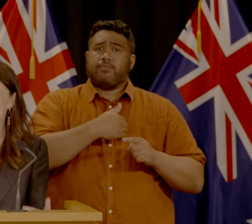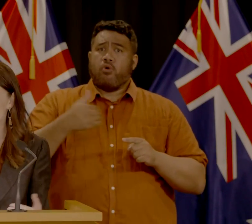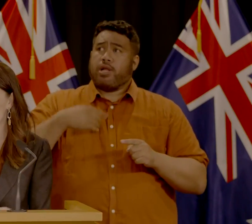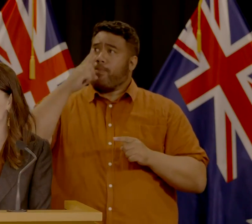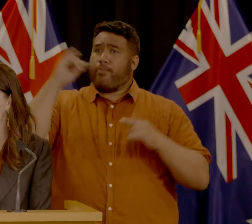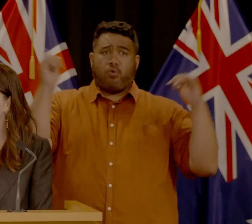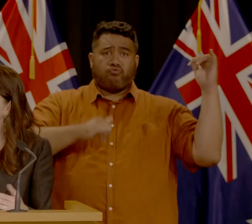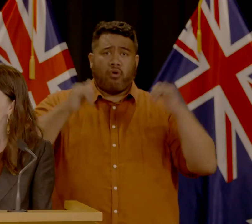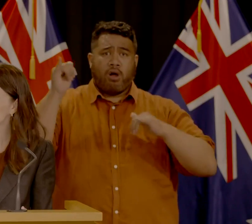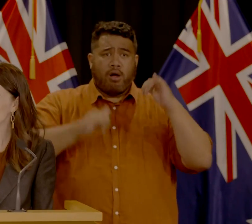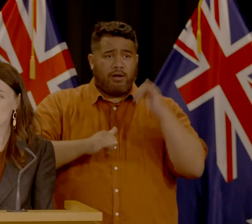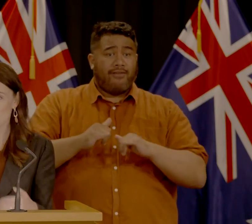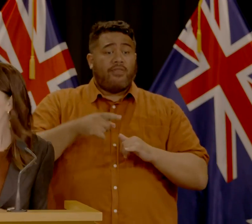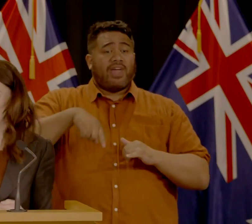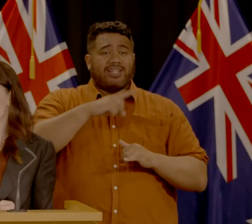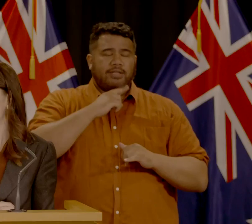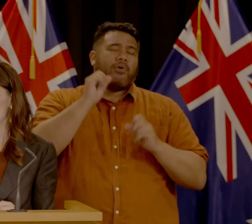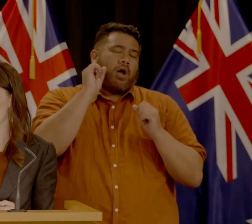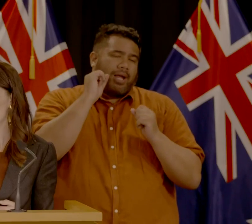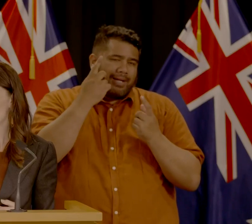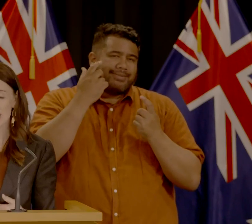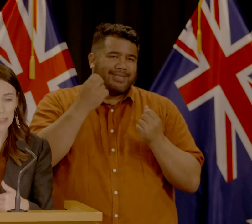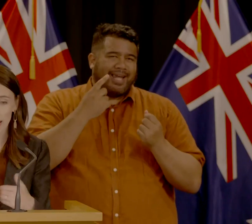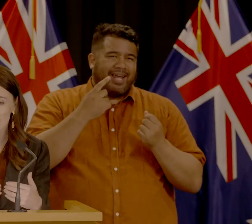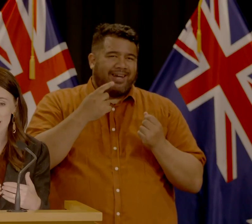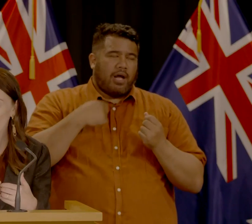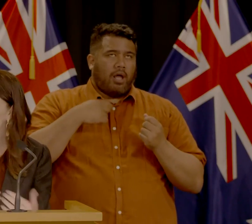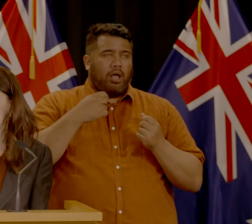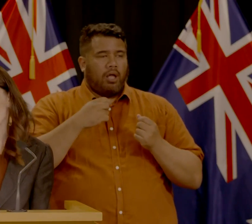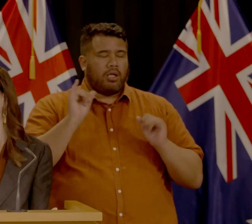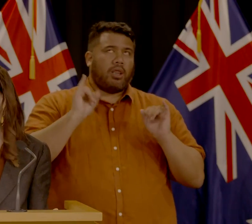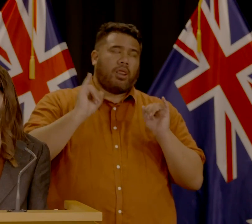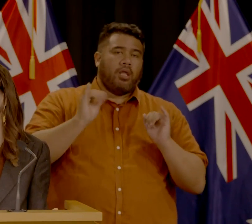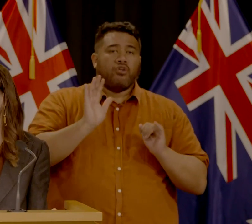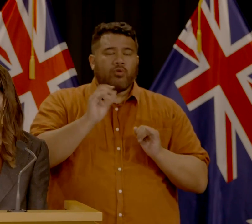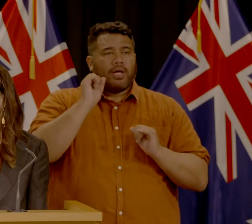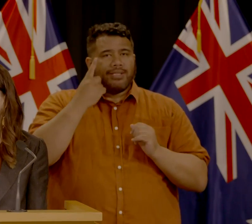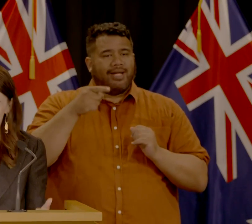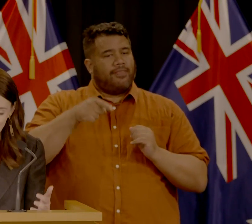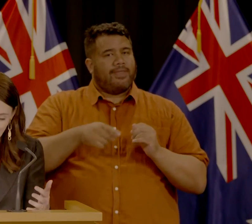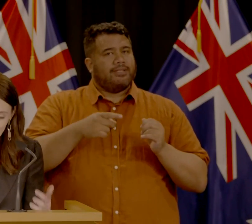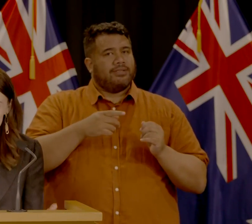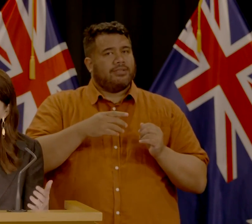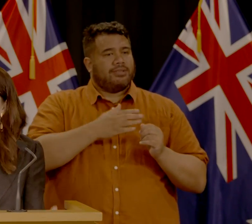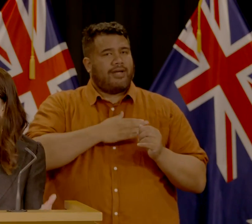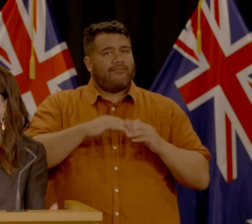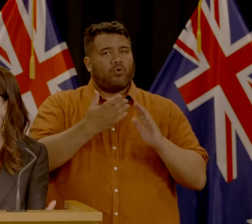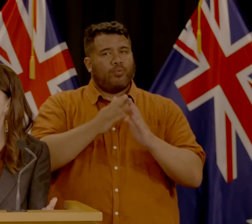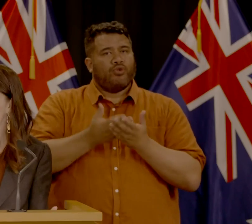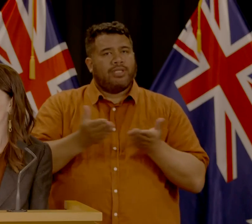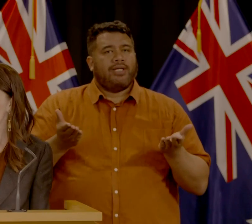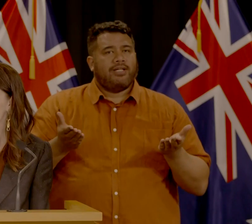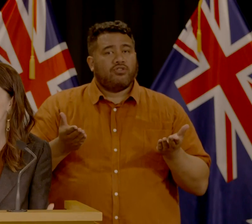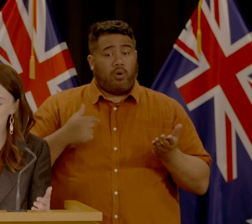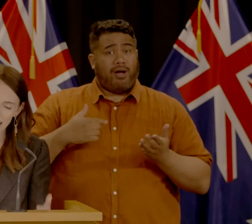people understand that this is not just about them, it's about their whole entire community. And I absolutely